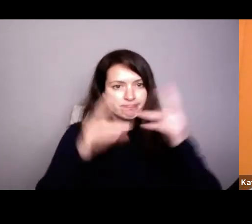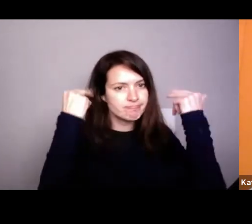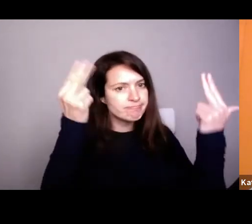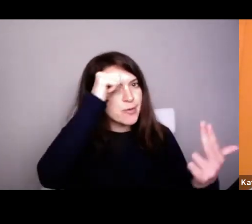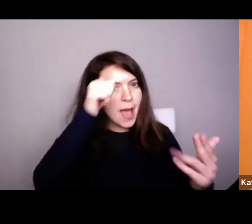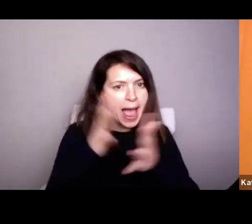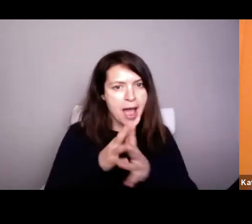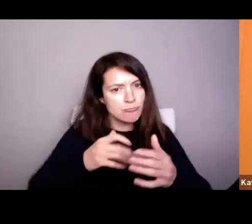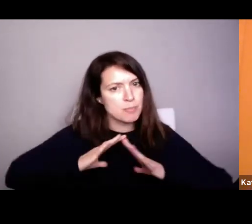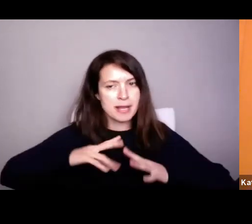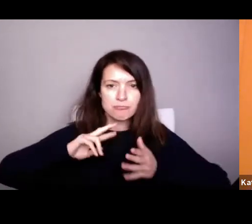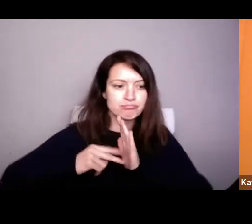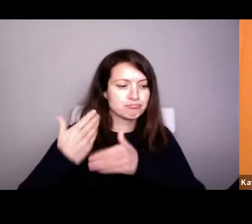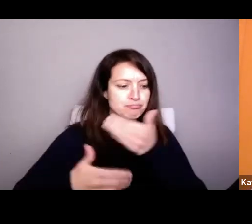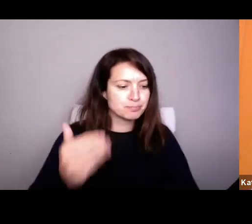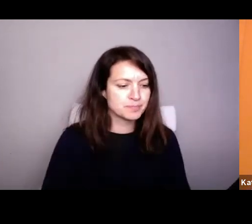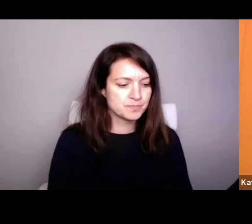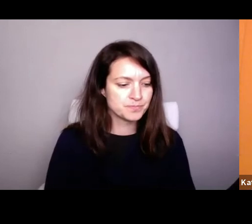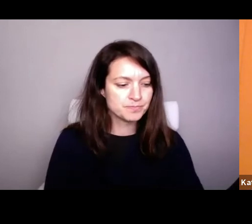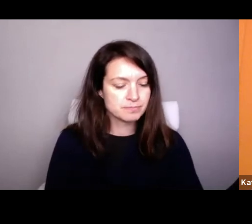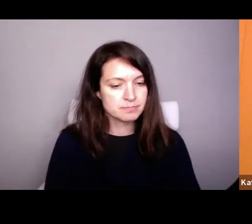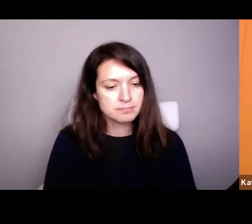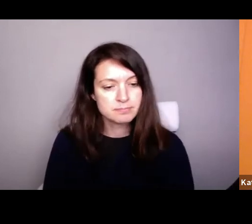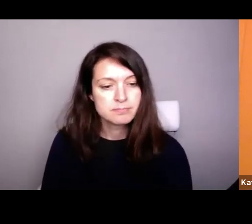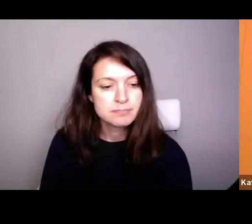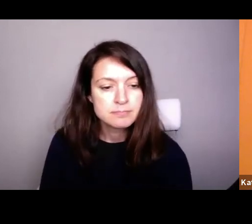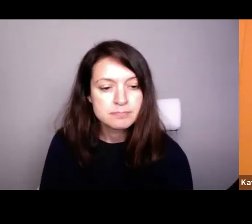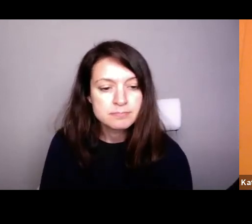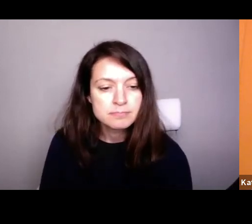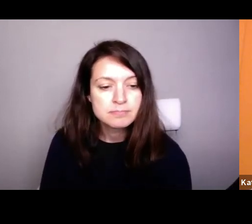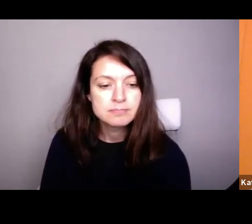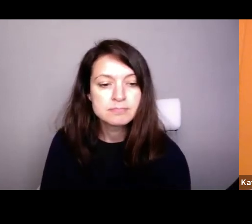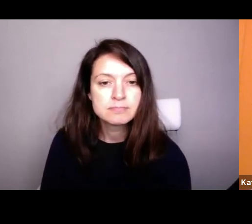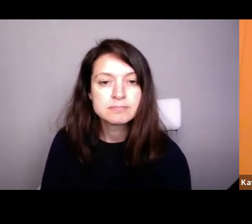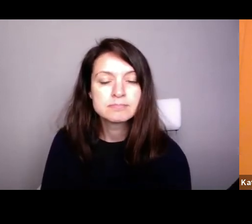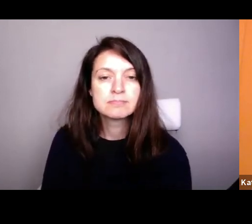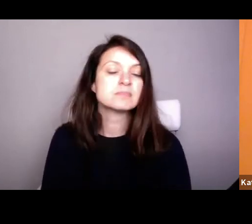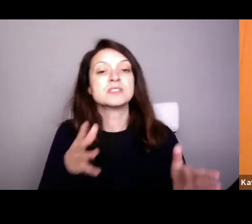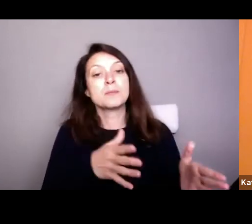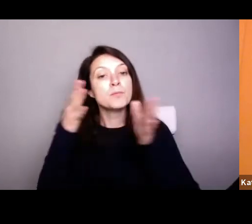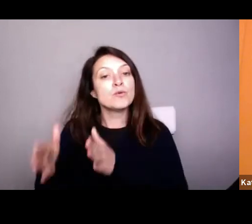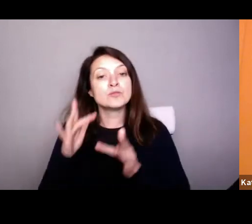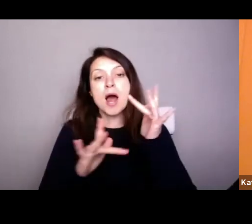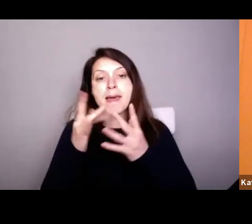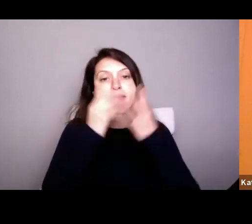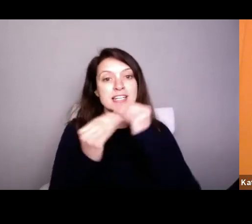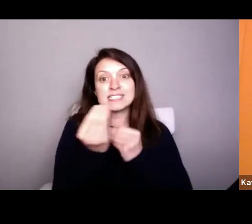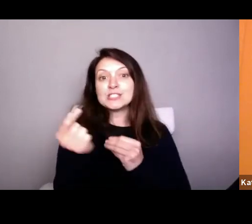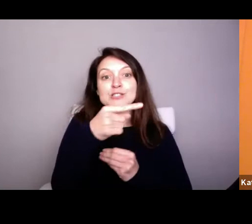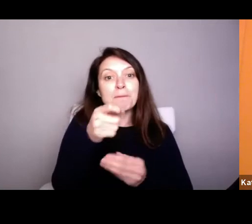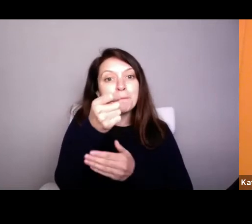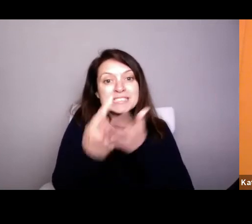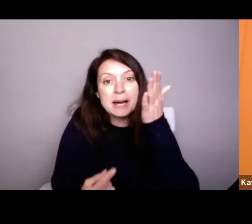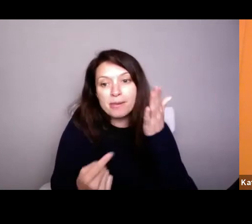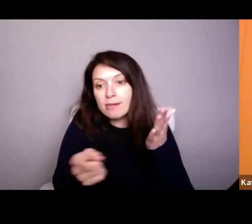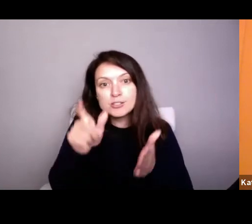In terms of COVID-19, the move to online learning has been positive for some disabled students, enabling greater flexibility around when, where, and how